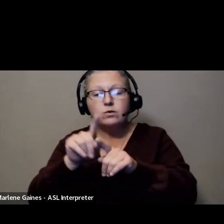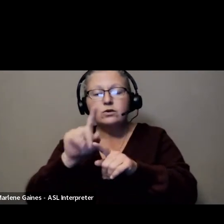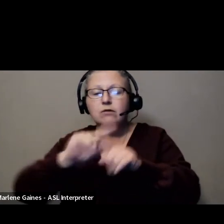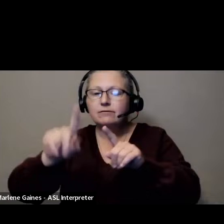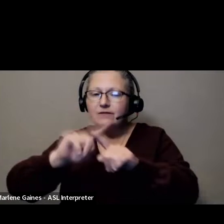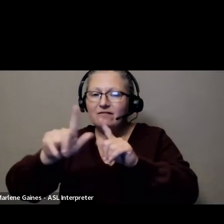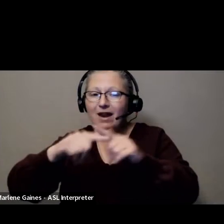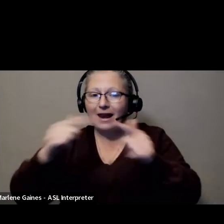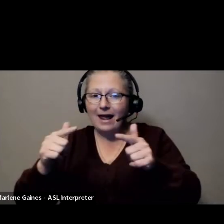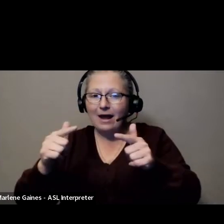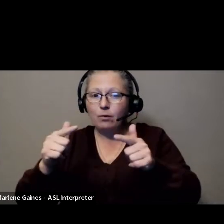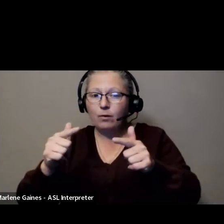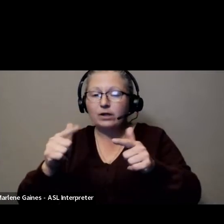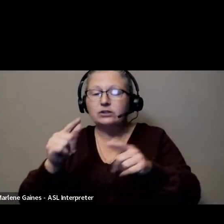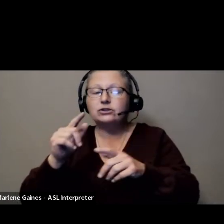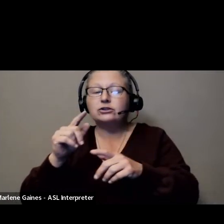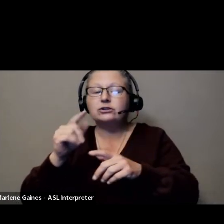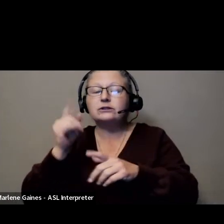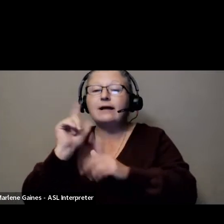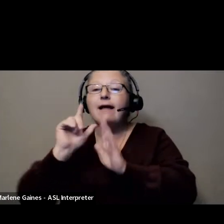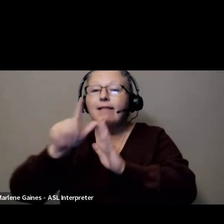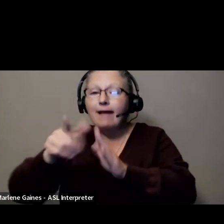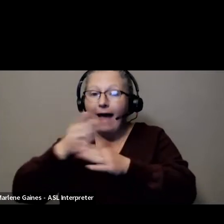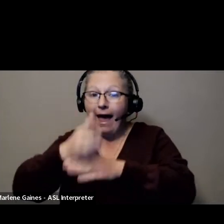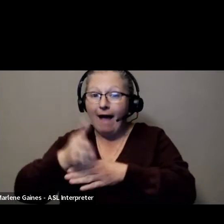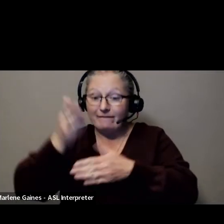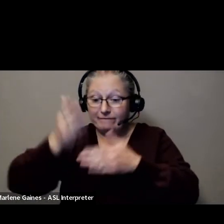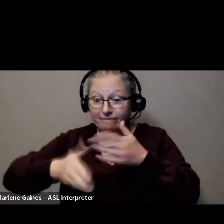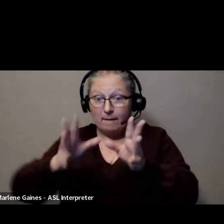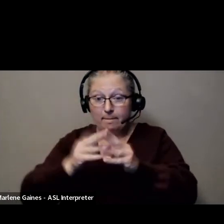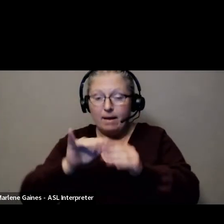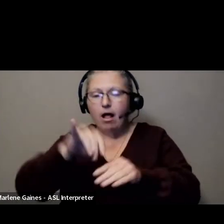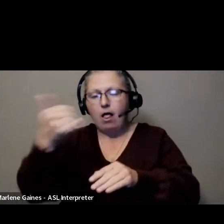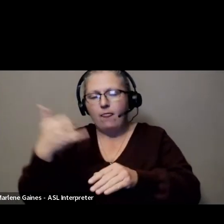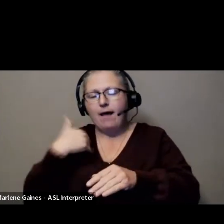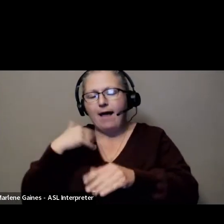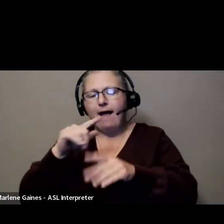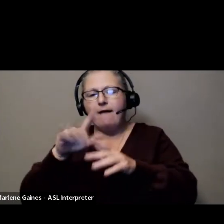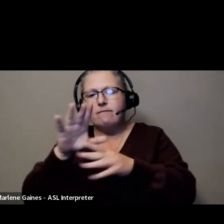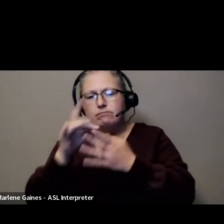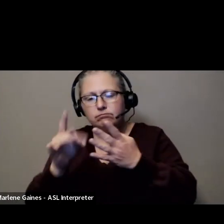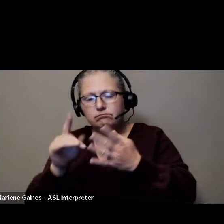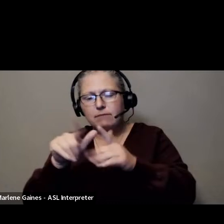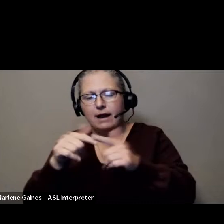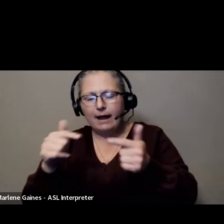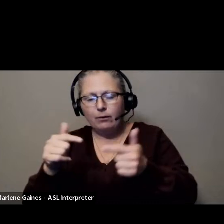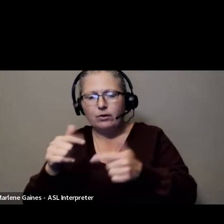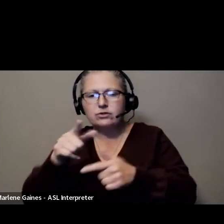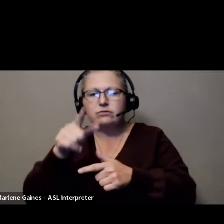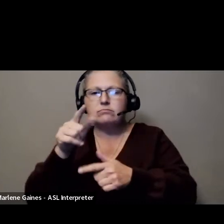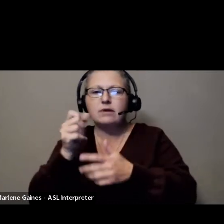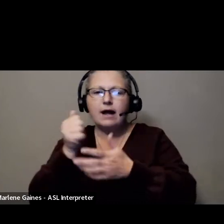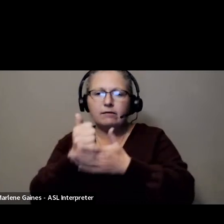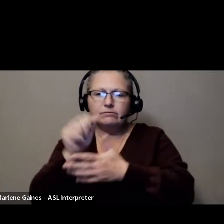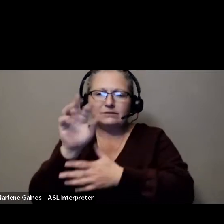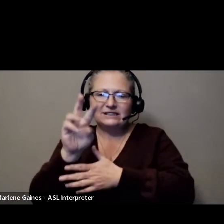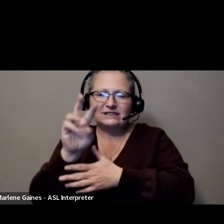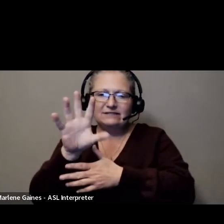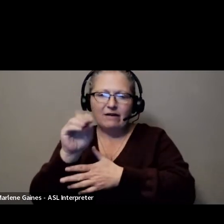of other languages if you choose to watch this after the meeting has ended. Viewers may request additional accommodations by calling